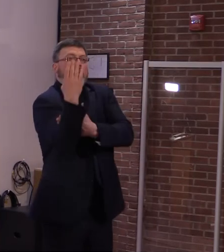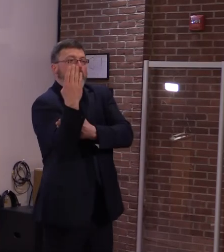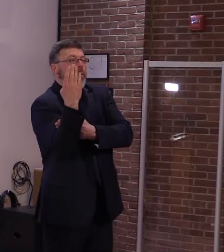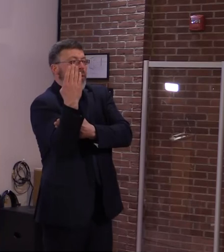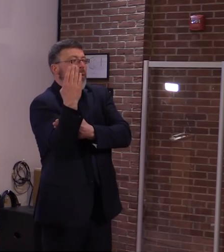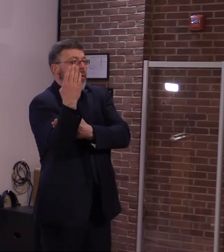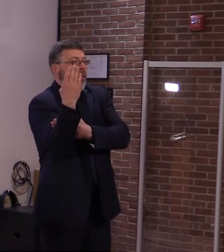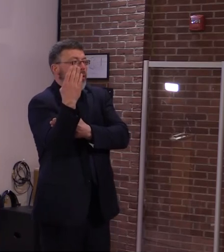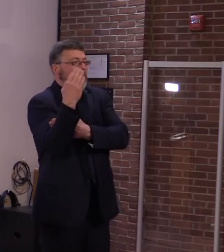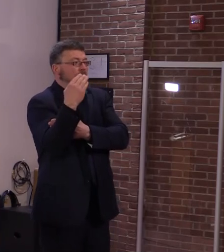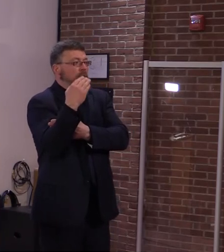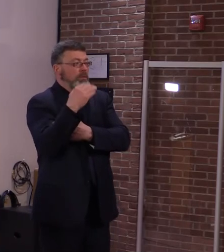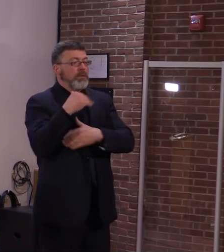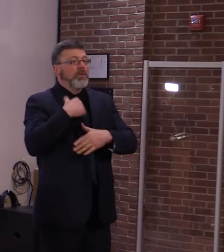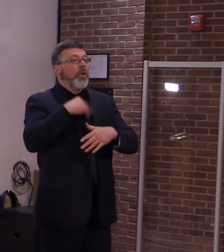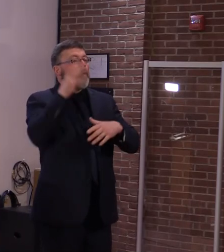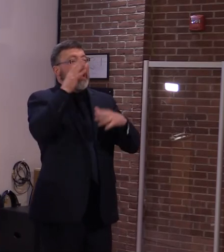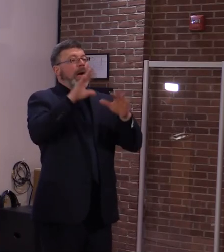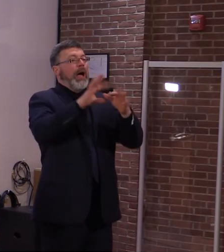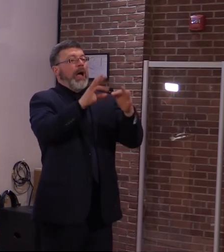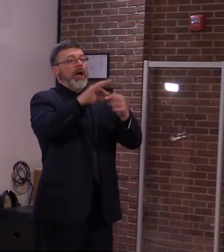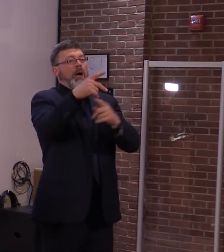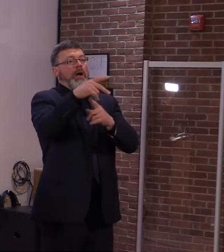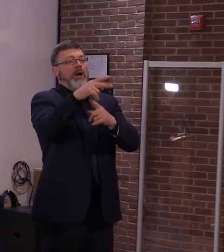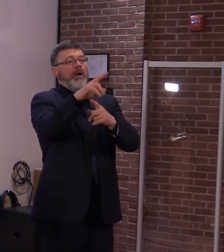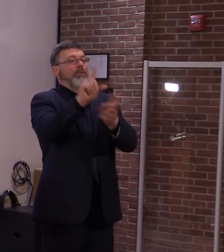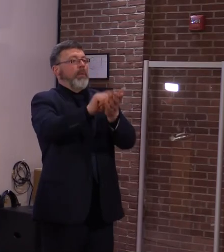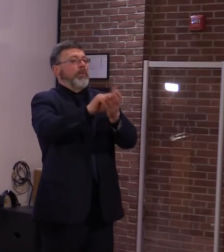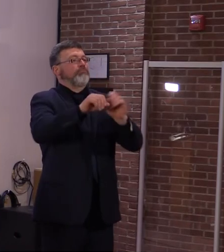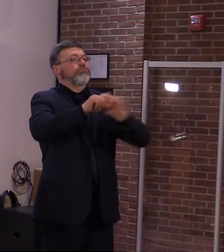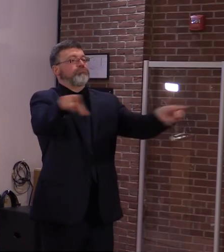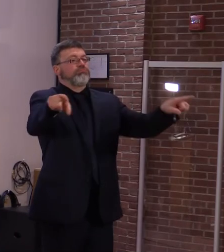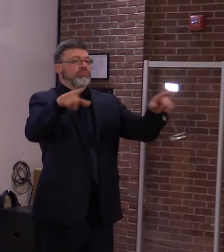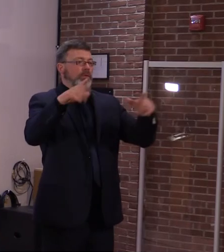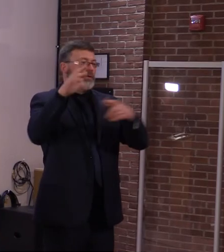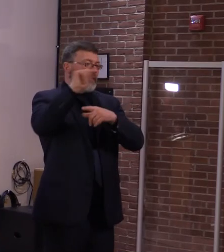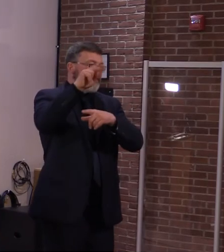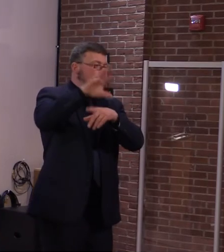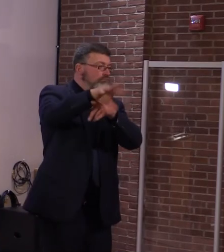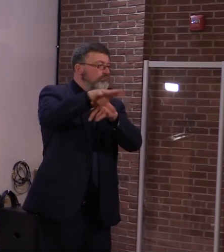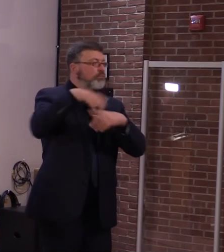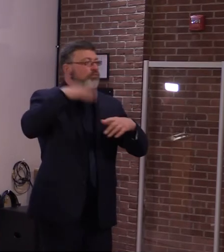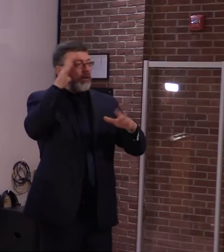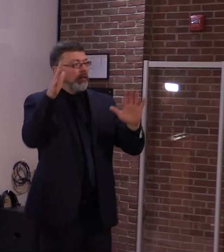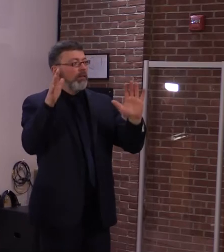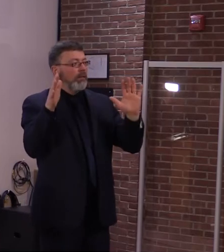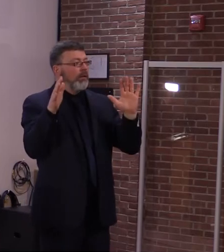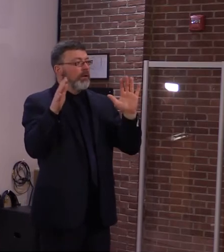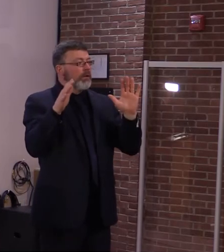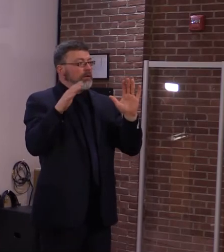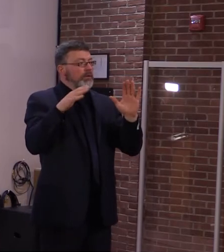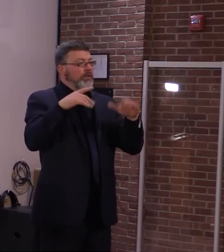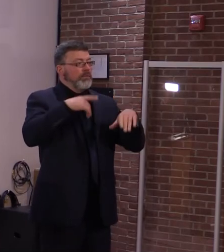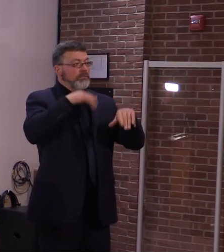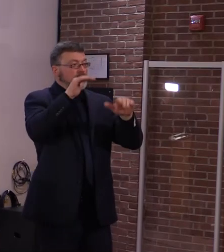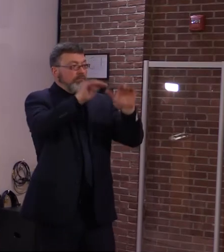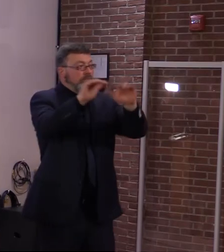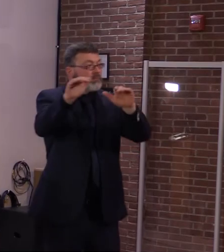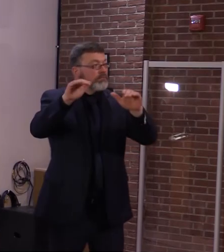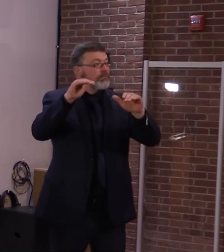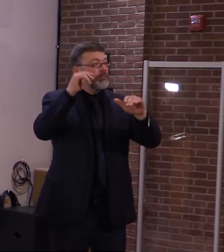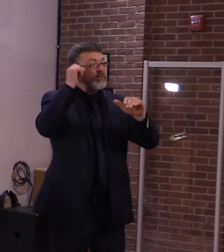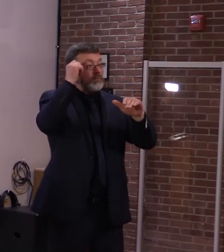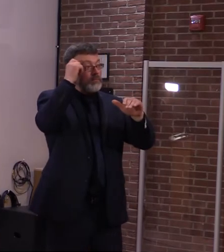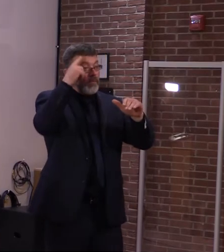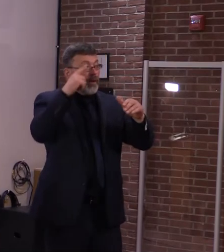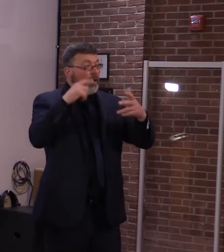media channels. And so just stay tuned. We'll get something to you. So over the weekend, you should